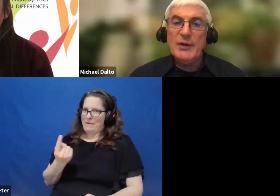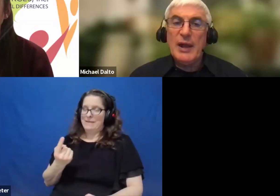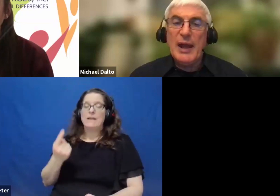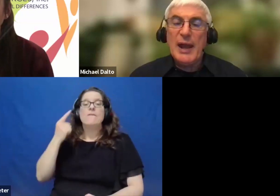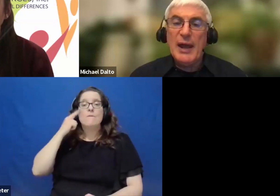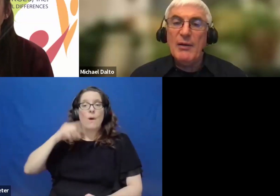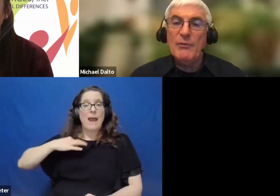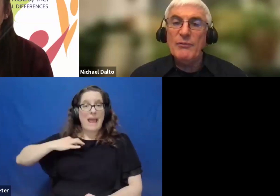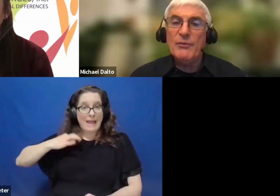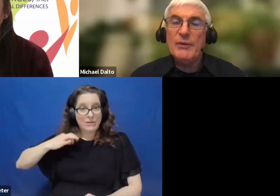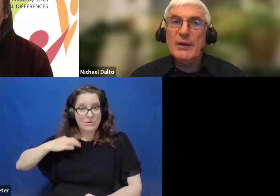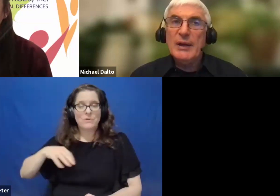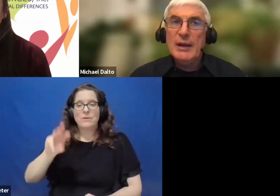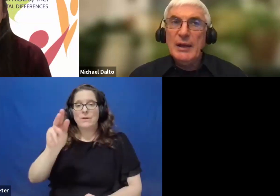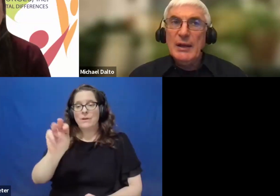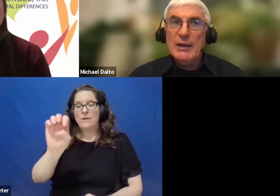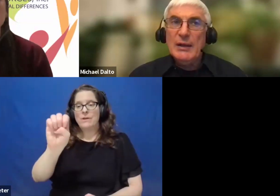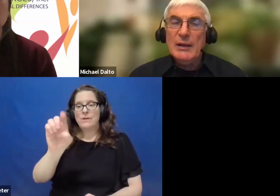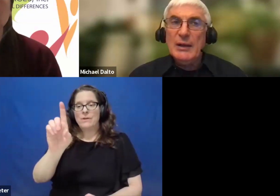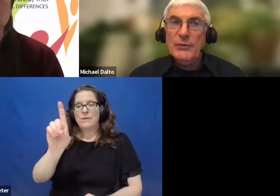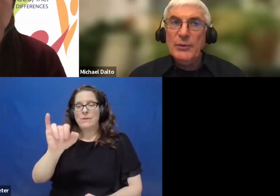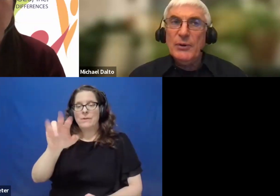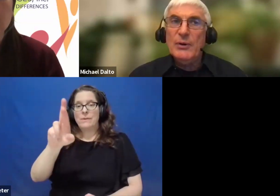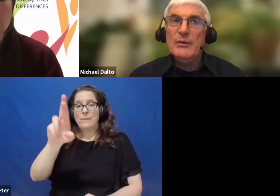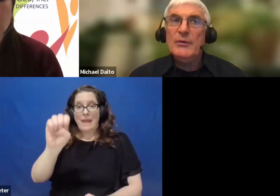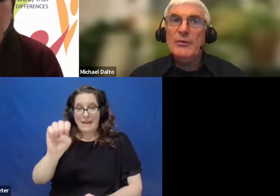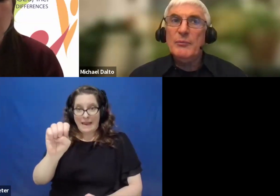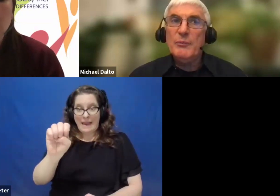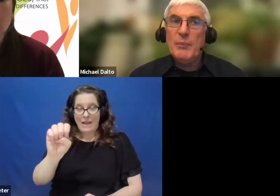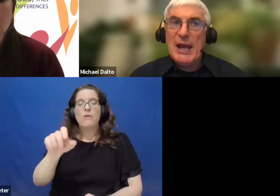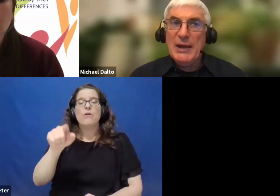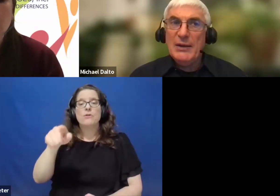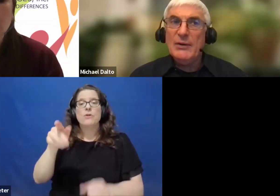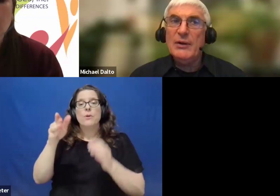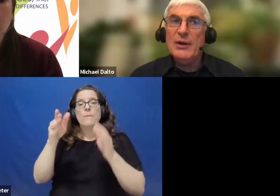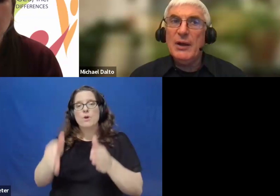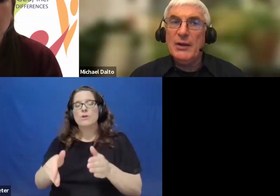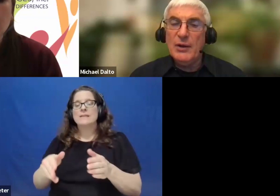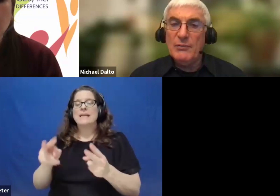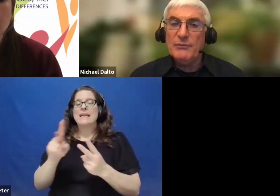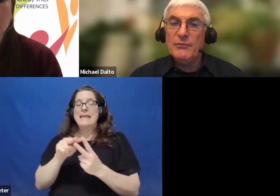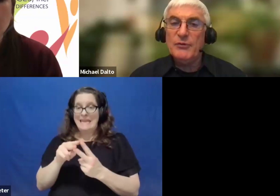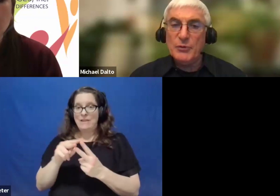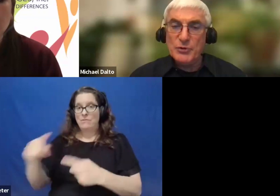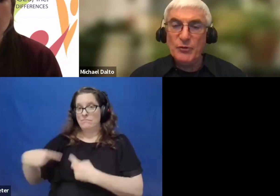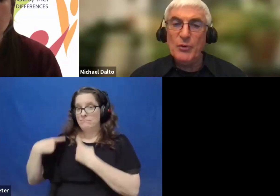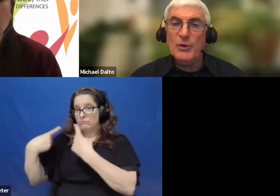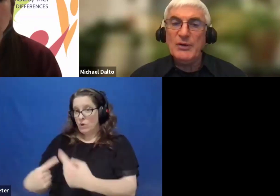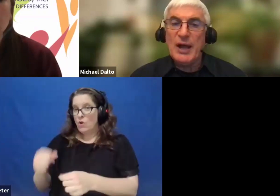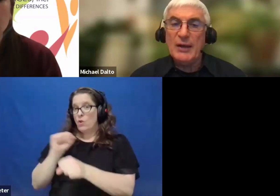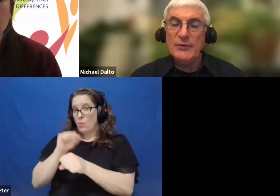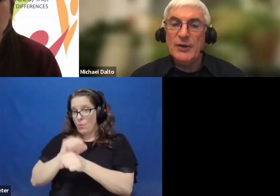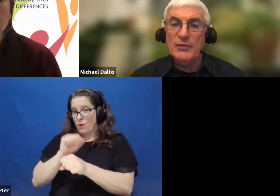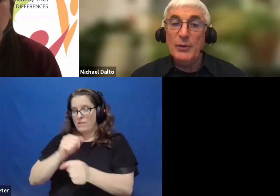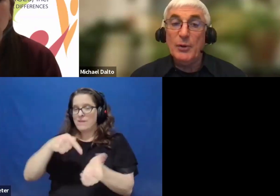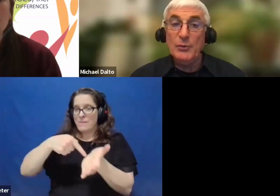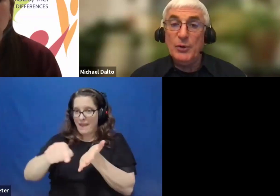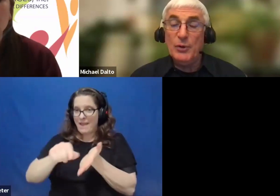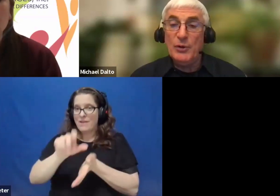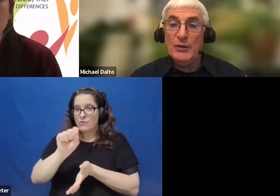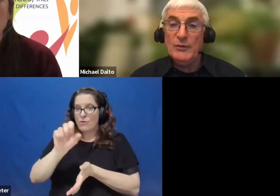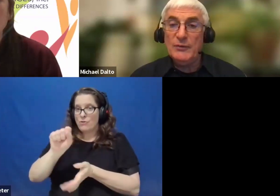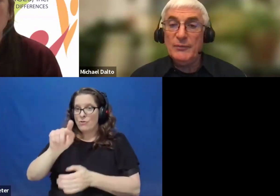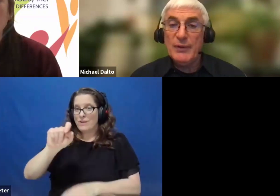must have either paid enough Social Security taxes on their